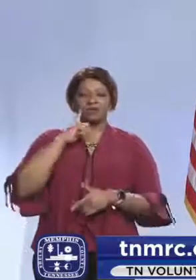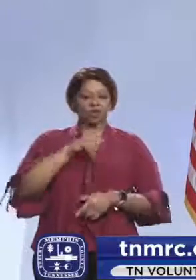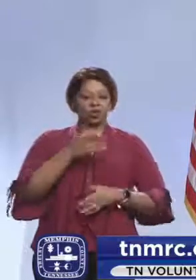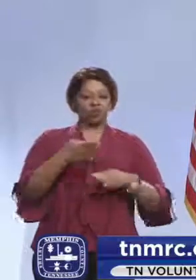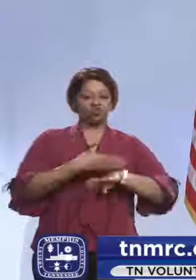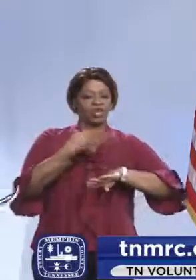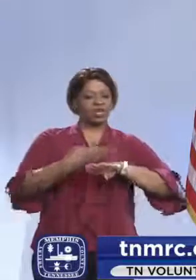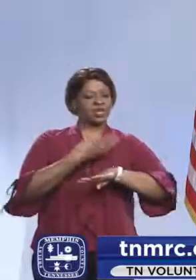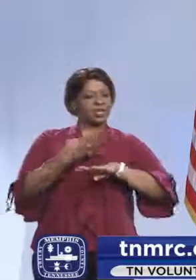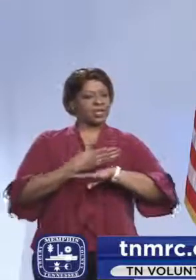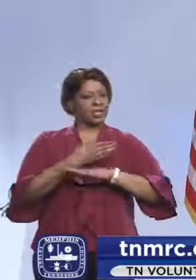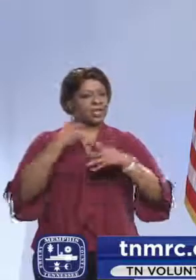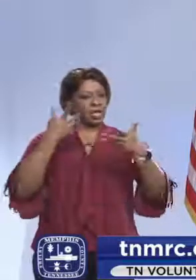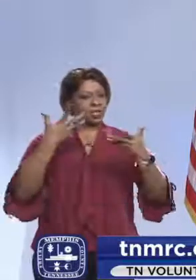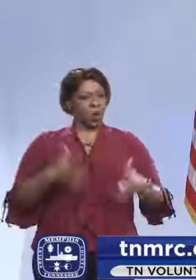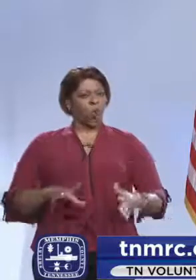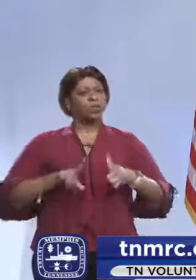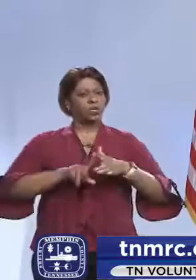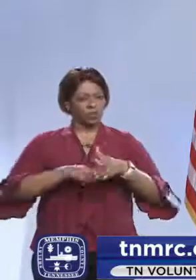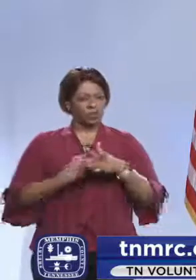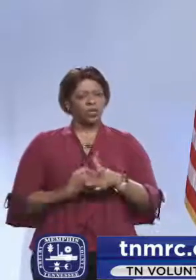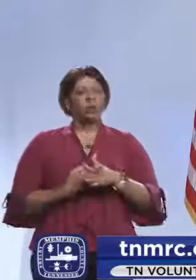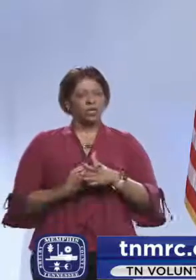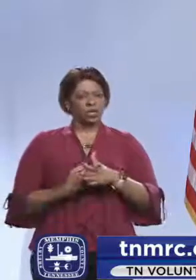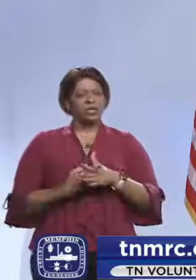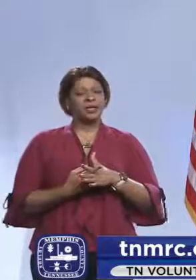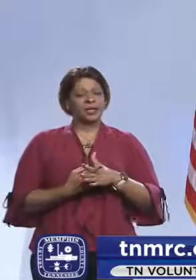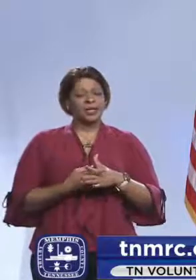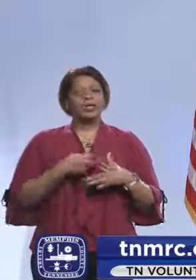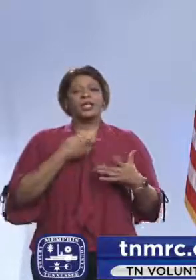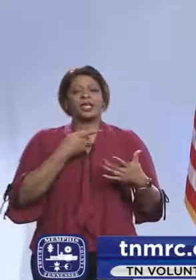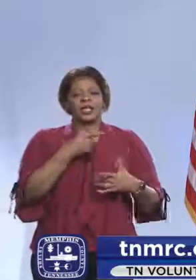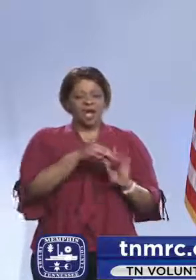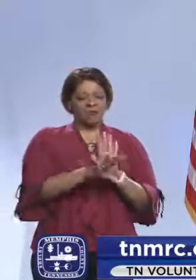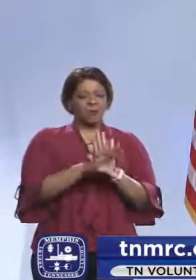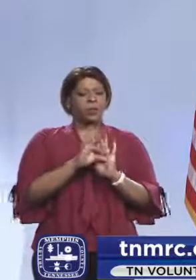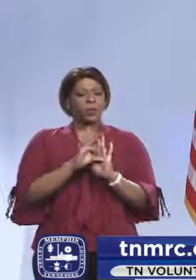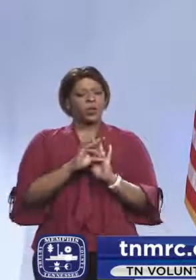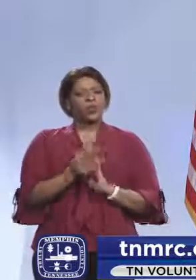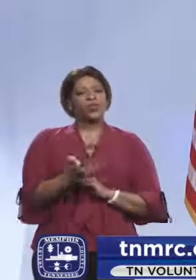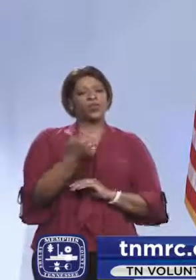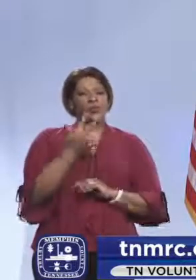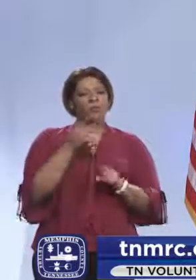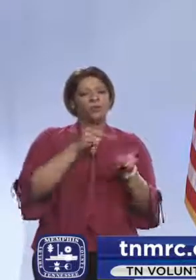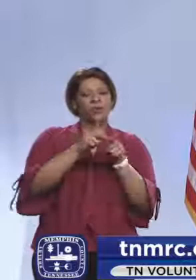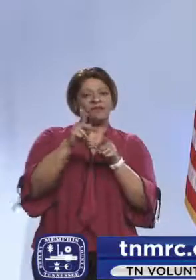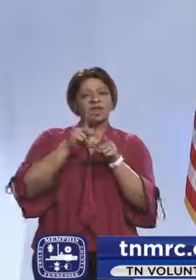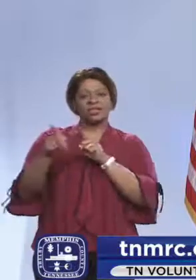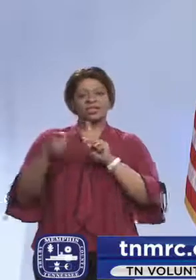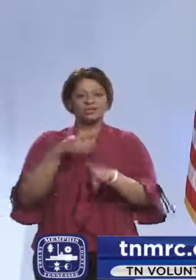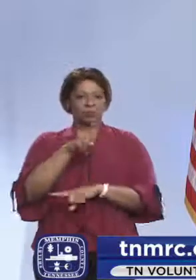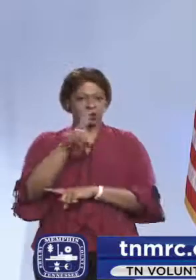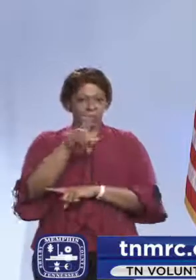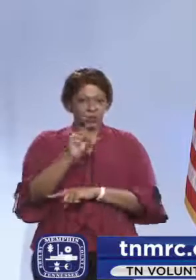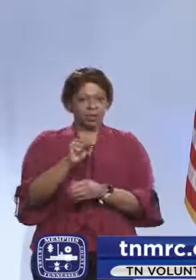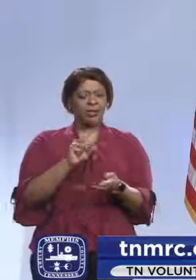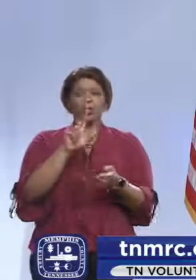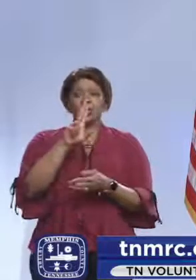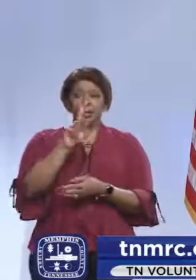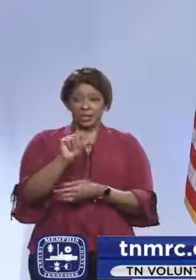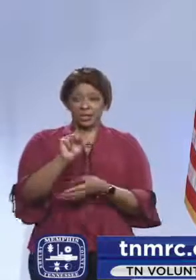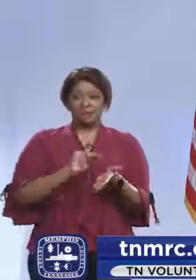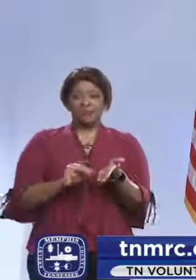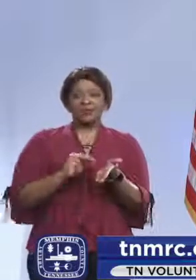renovated. I believe that's already started. And they've appointed 3 professionals from UT Memphis